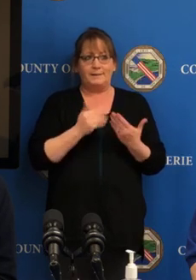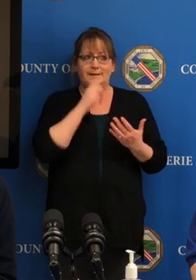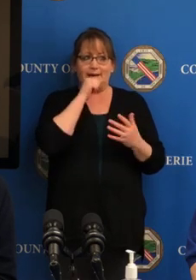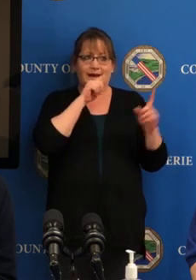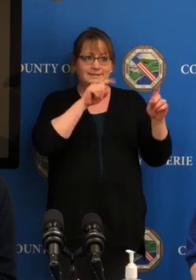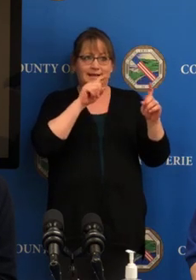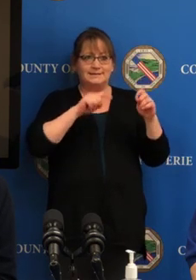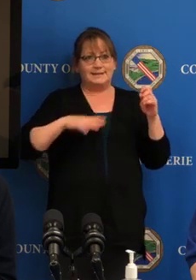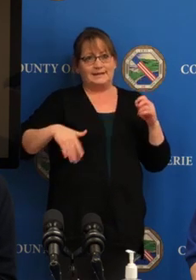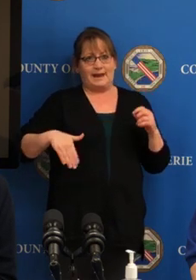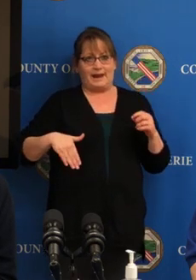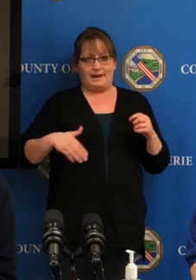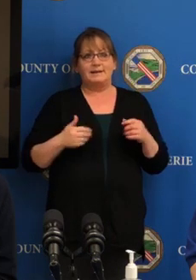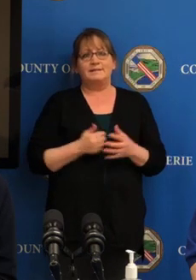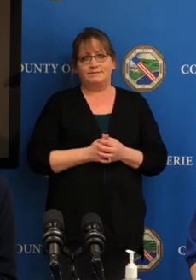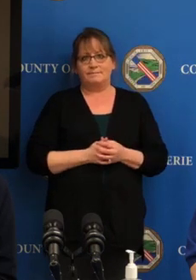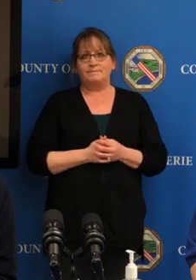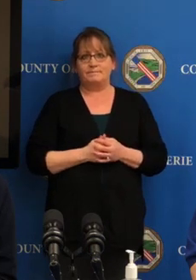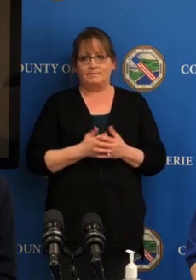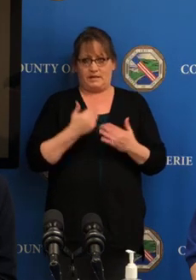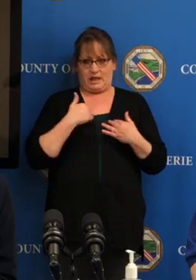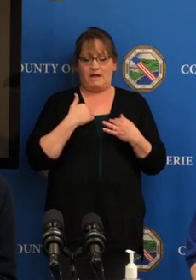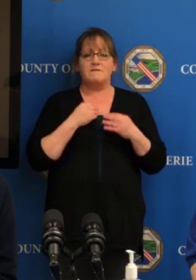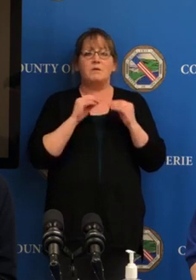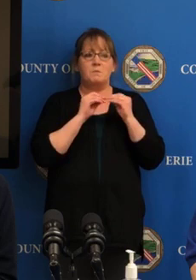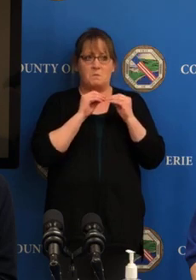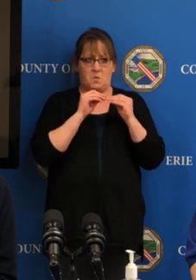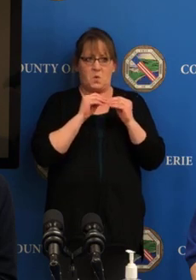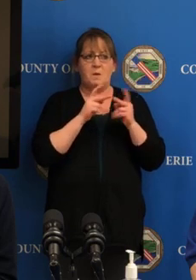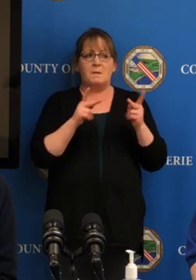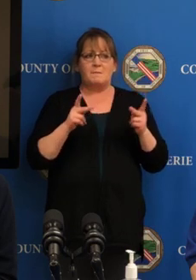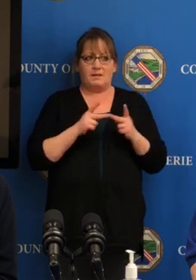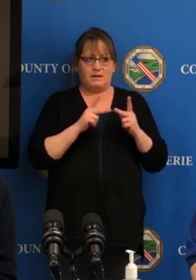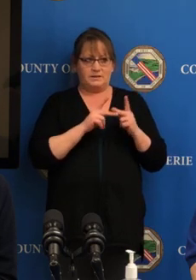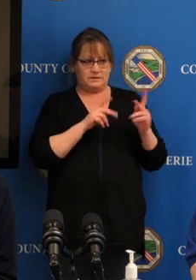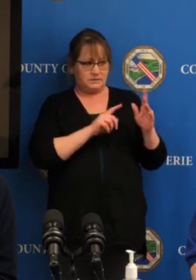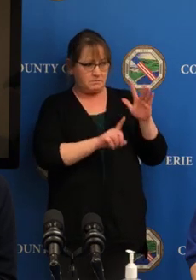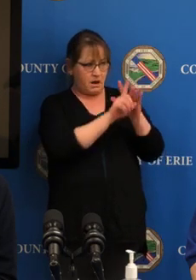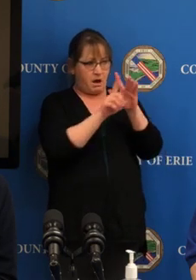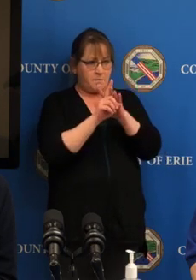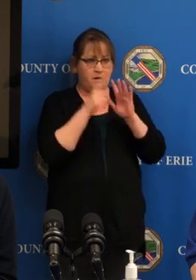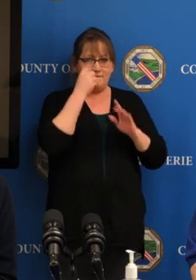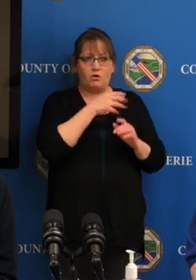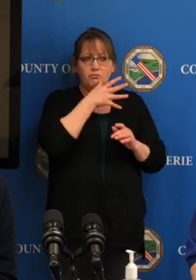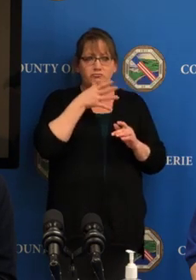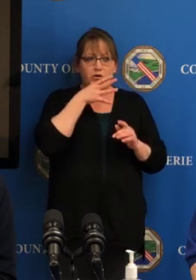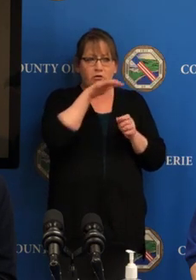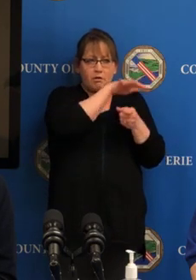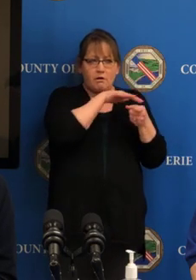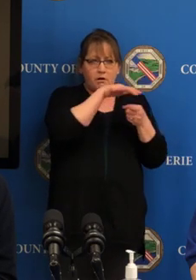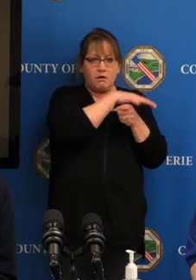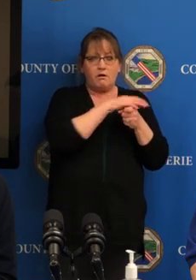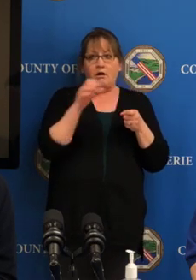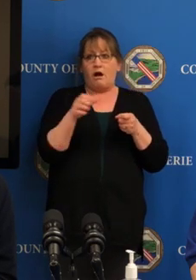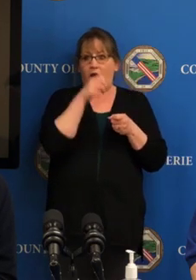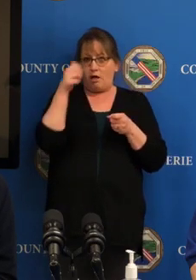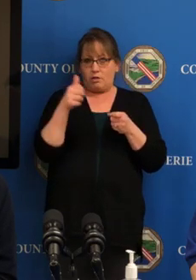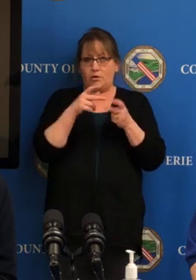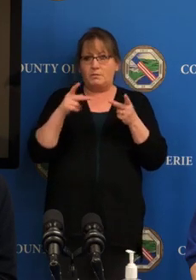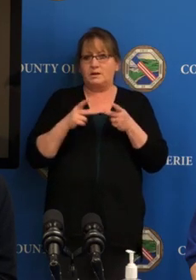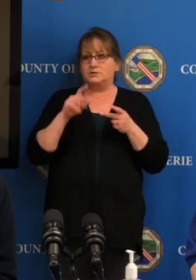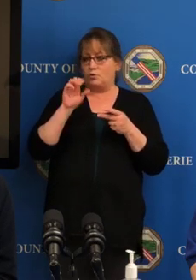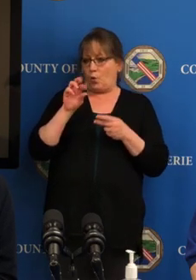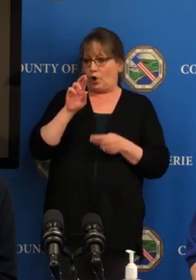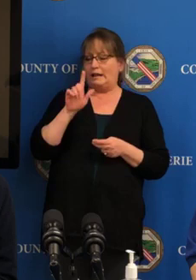yet. We had more cases pop up in some of the rural sections yesterday. We know some of the other counties in our area. Orleans County has just